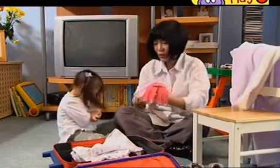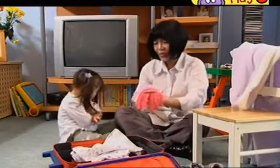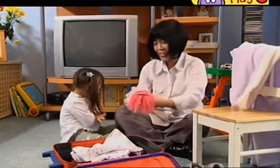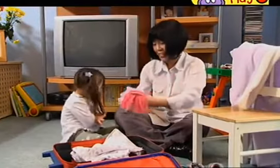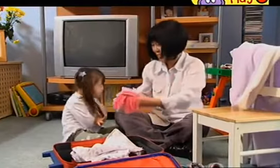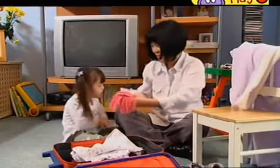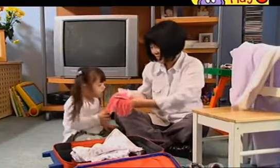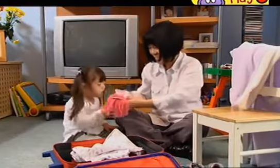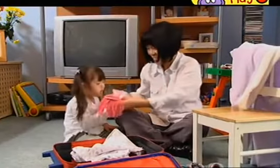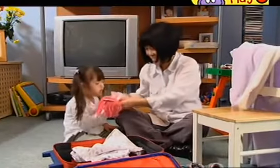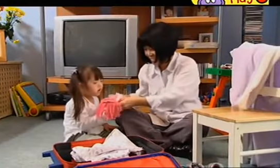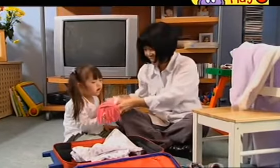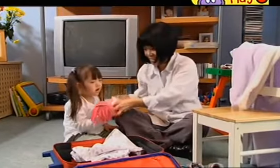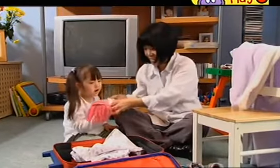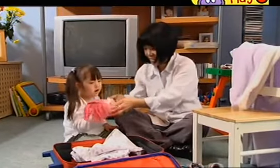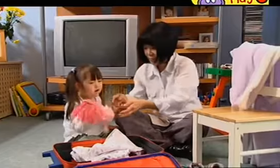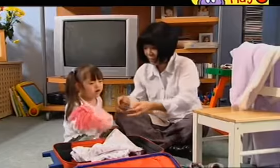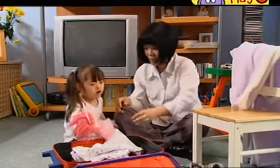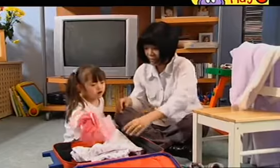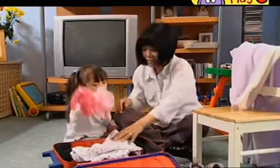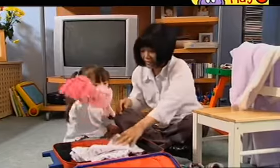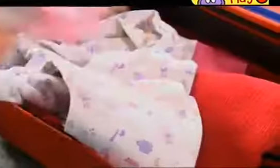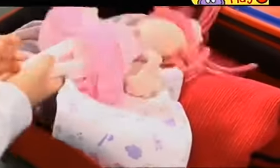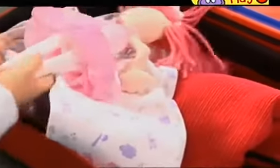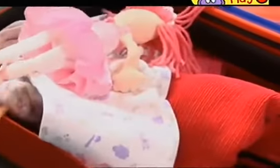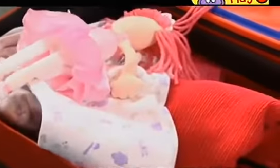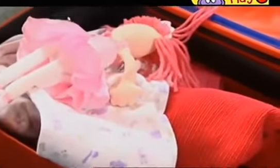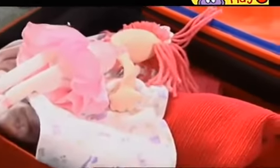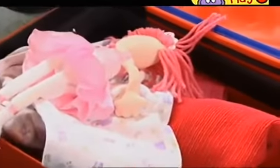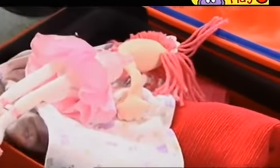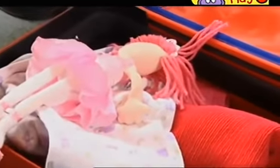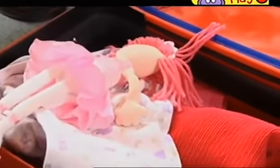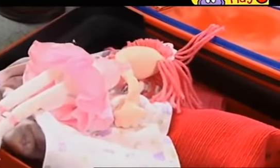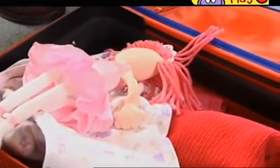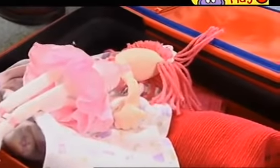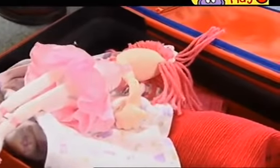Dolly, good girl. So in goes her favourite doll. Well done, Livy.